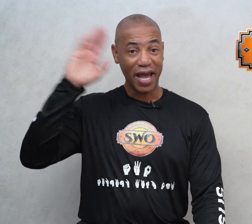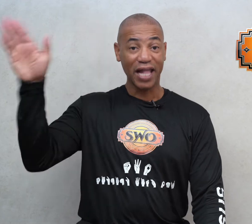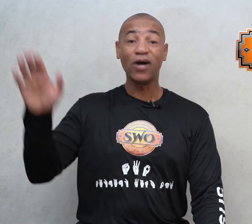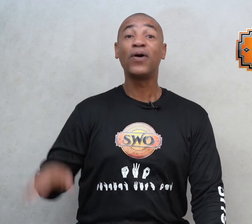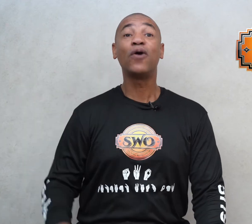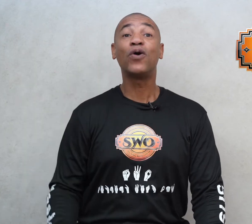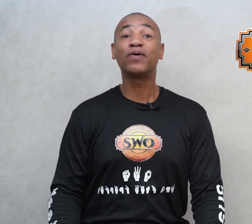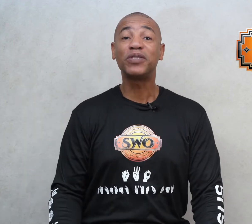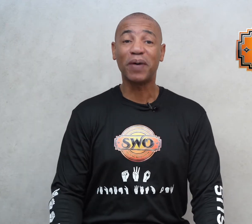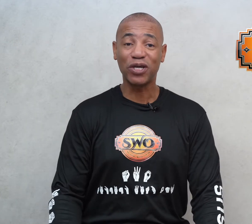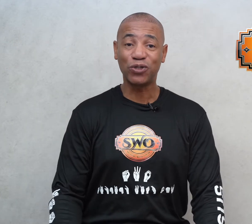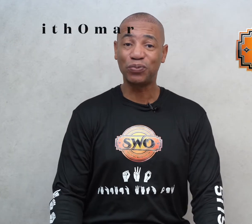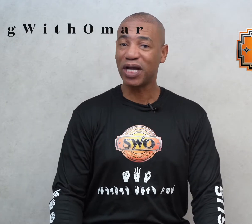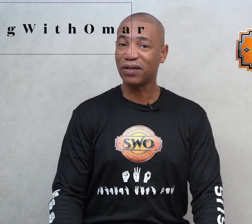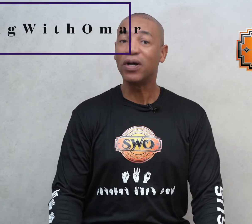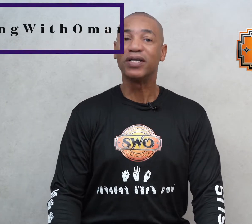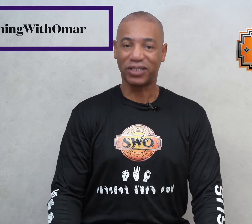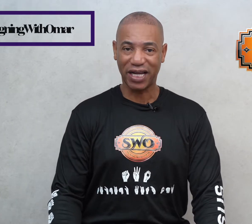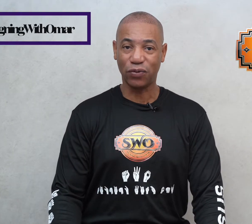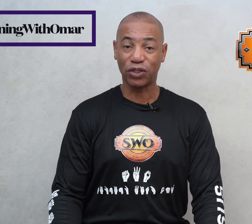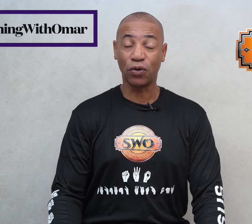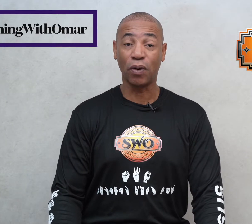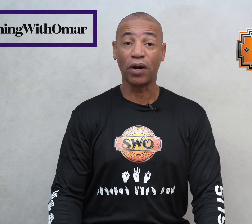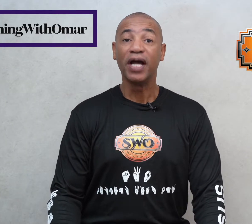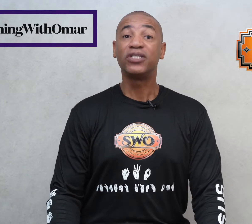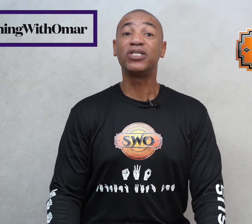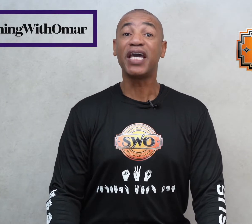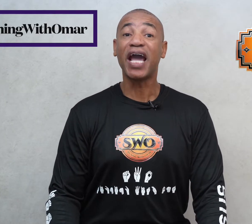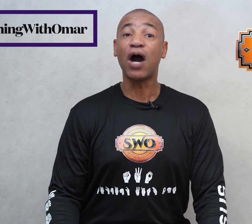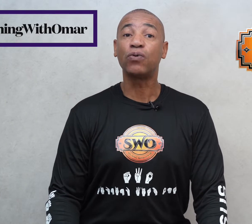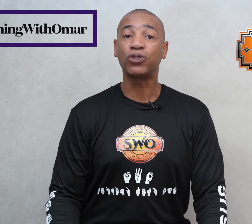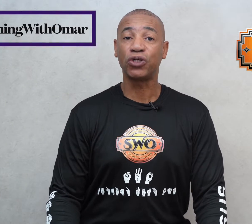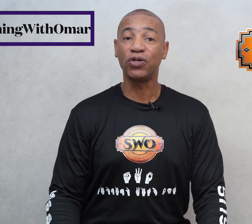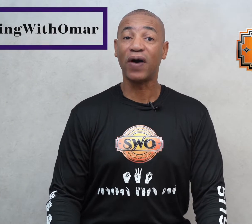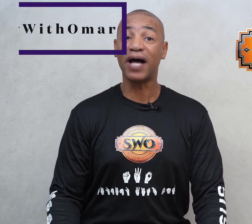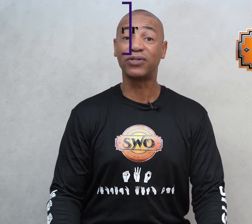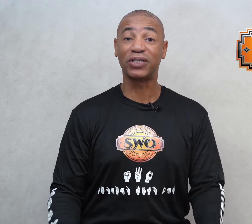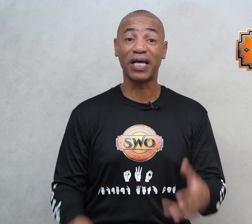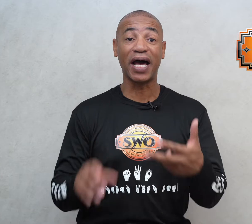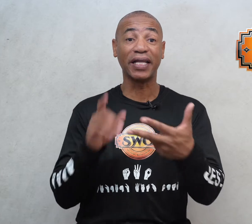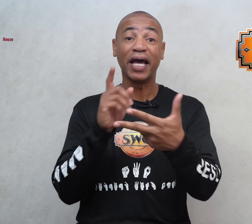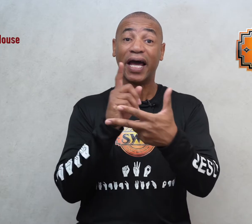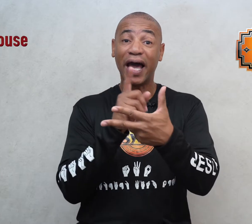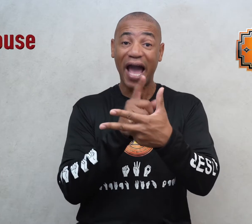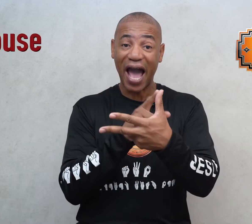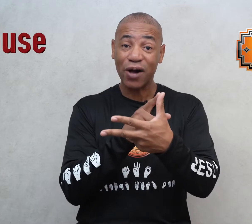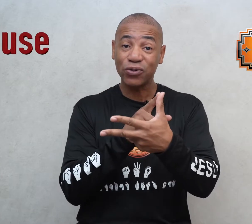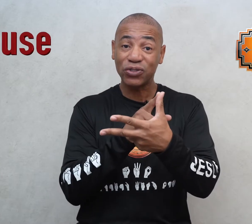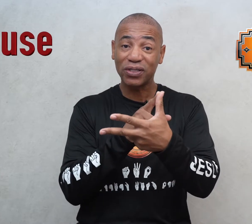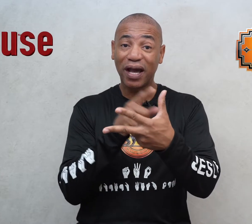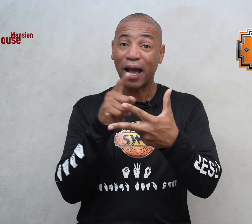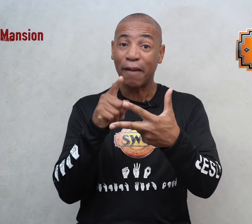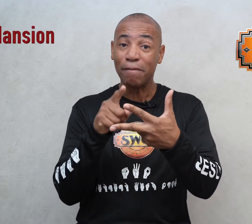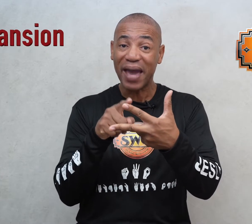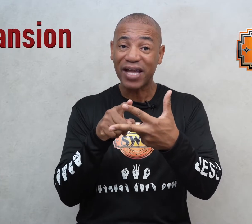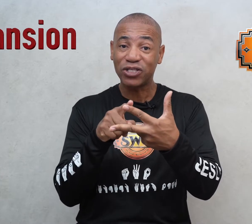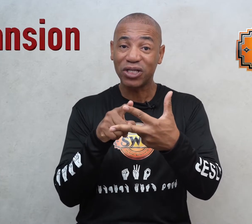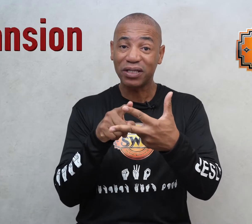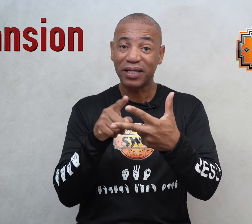Hello and welcome to my YouTube channel, Signing with Omar. Today I will show you how to sign house, mansion,